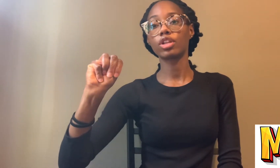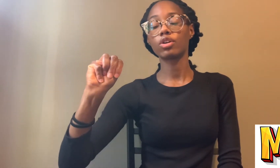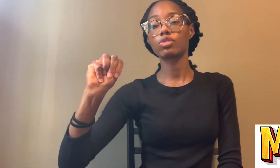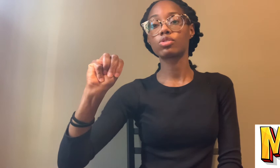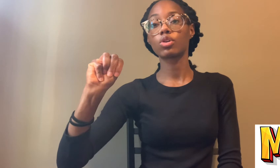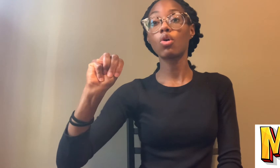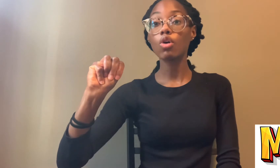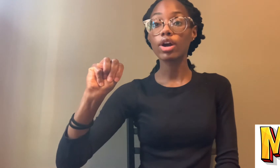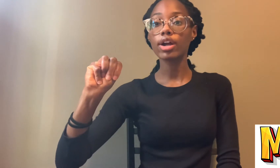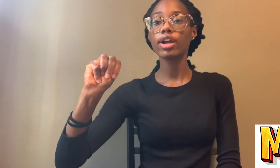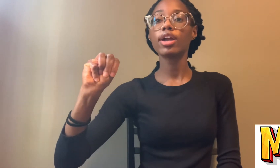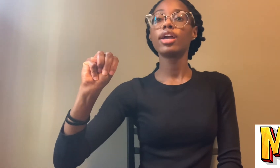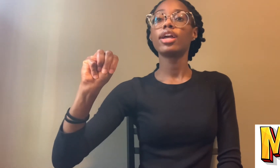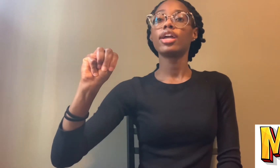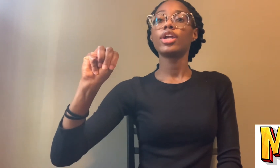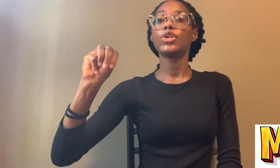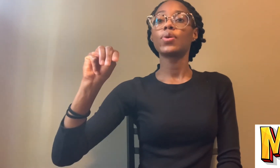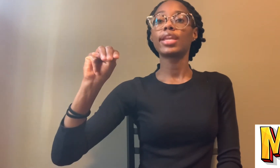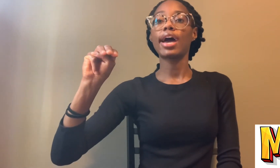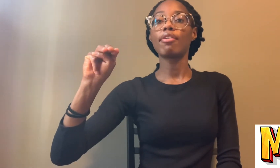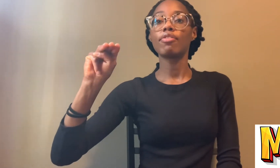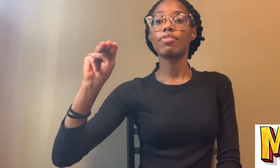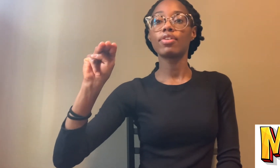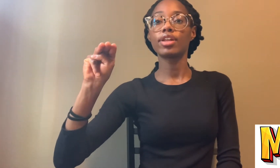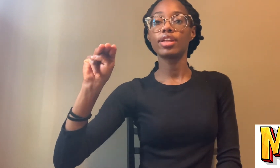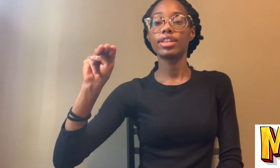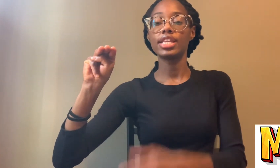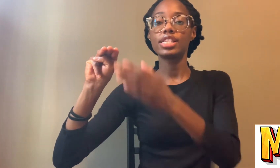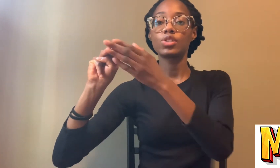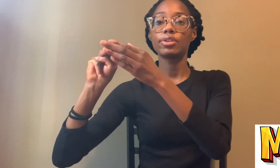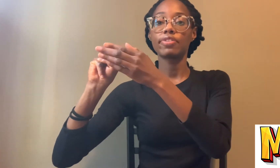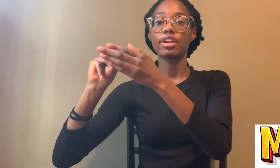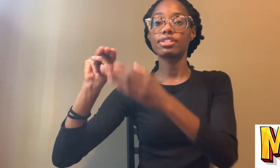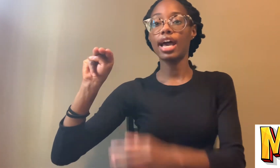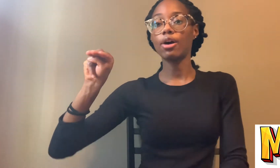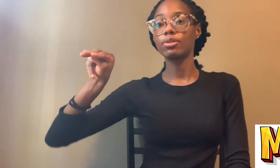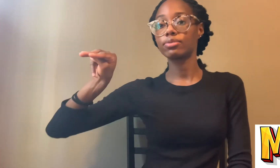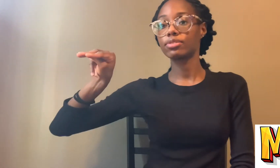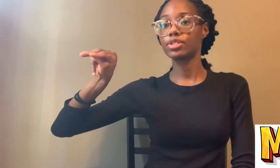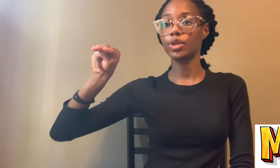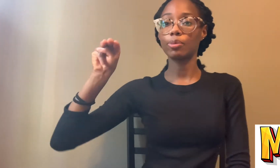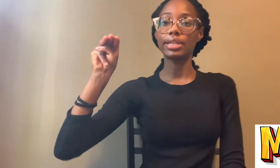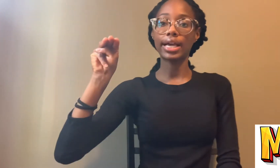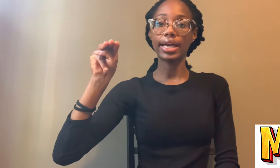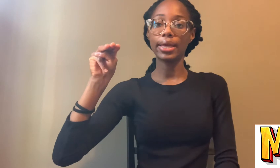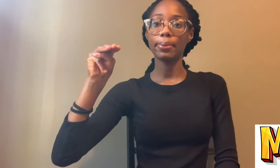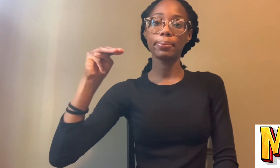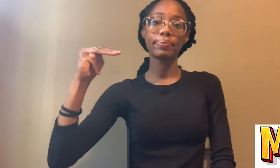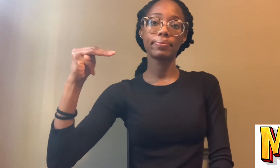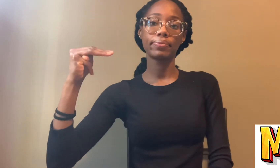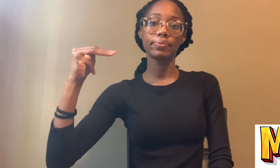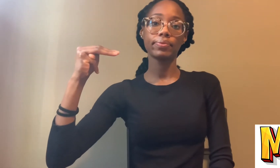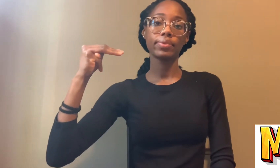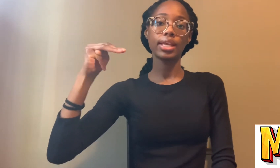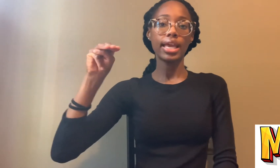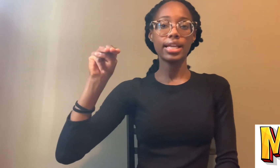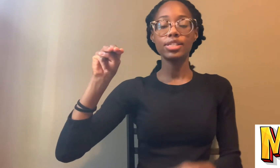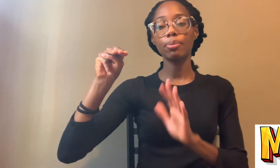closed. Or you can have these 3 fingers out, so it'll be like an M. It's your